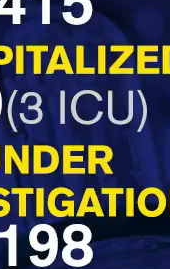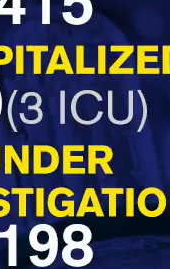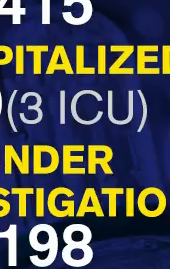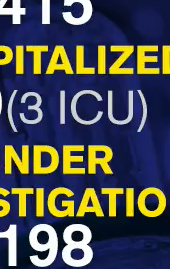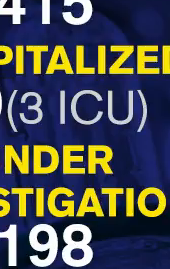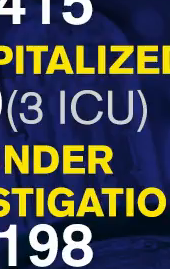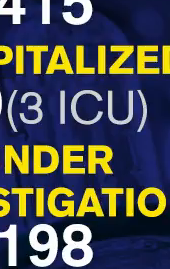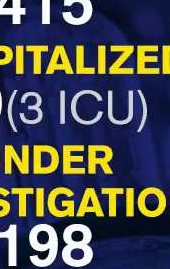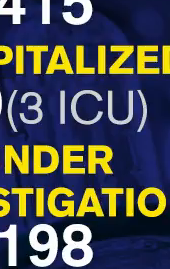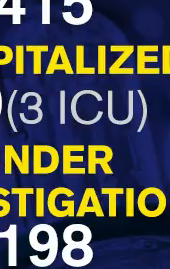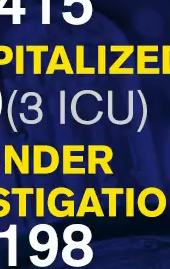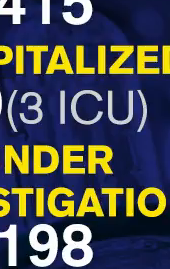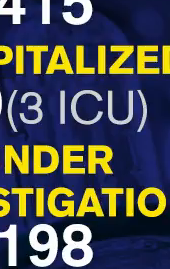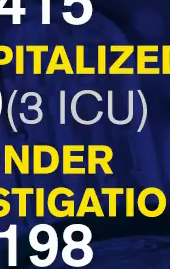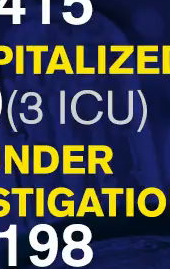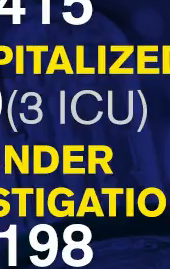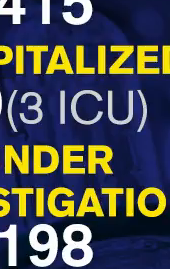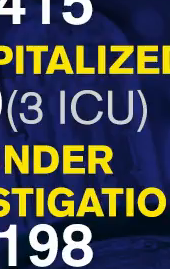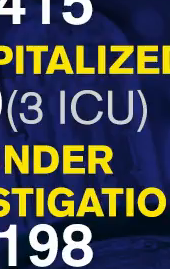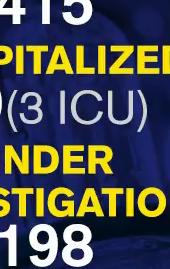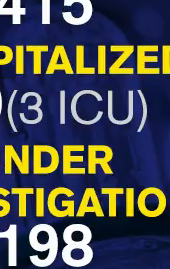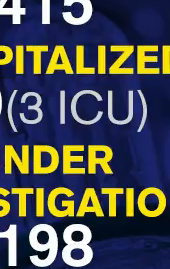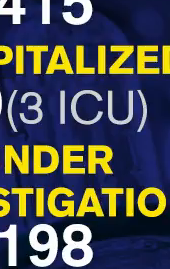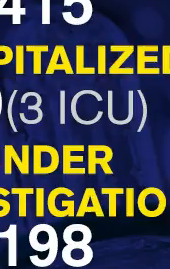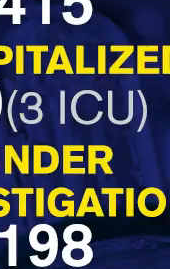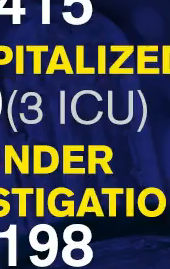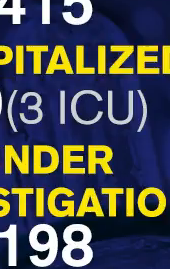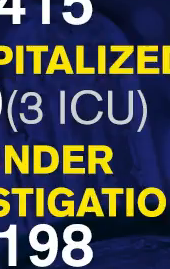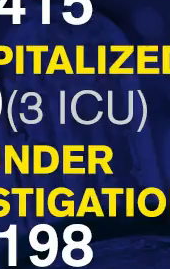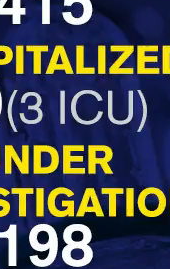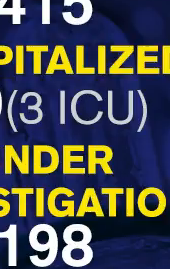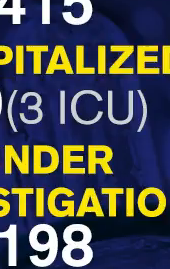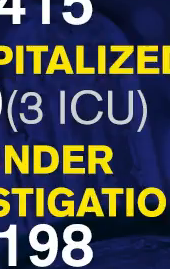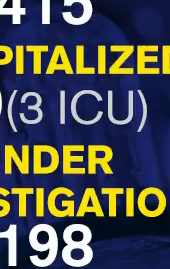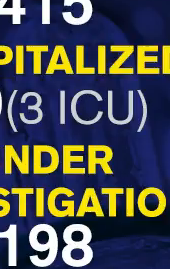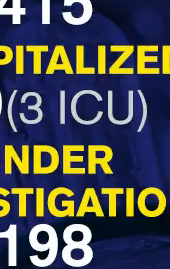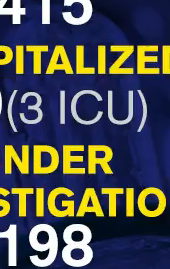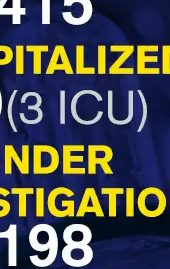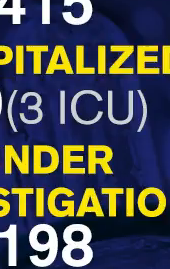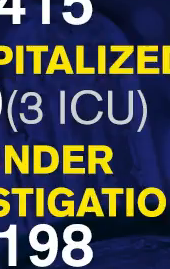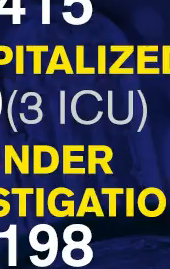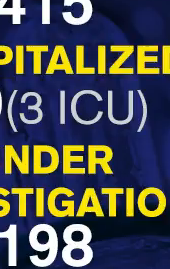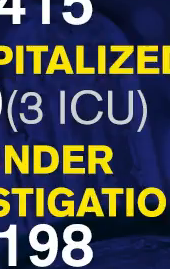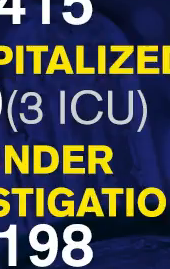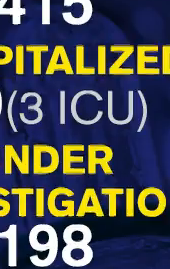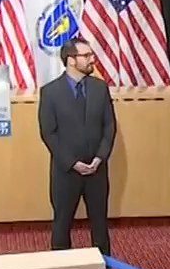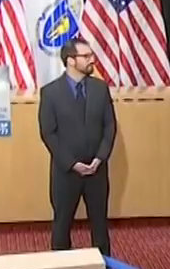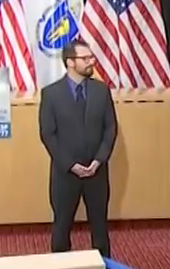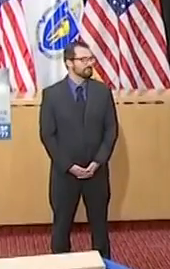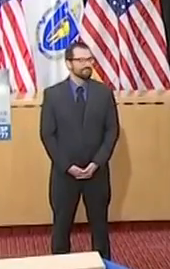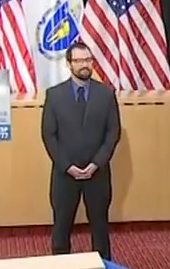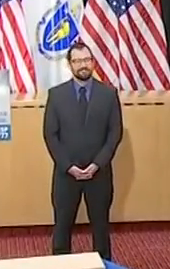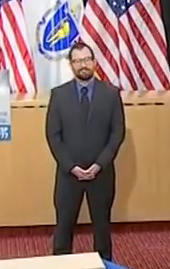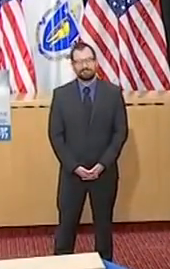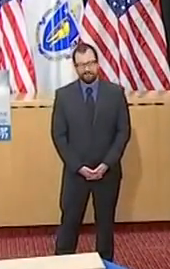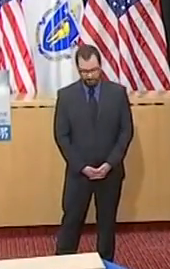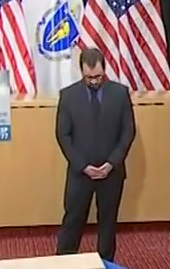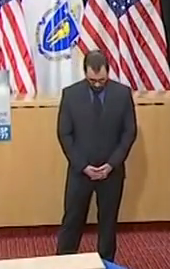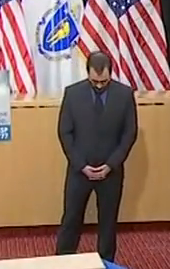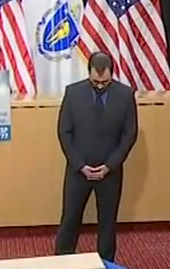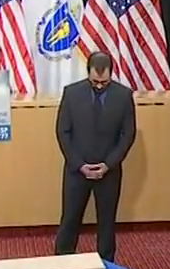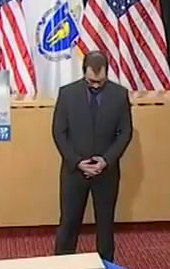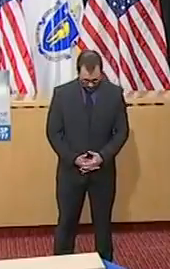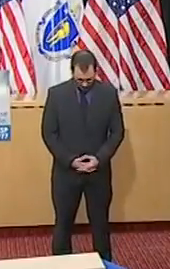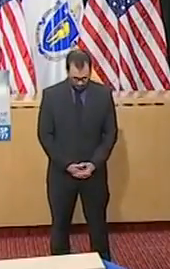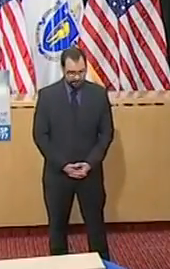ICU, that's up as well. Just under 200 patients are now under investigation for COVID-19. Well, back to Governor Baker, who says